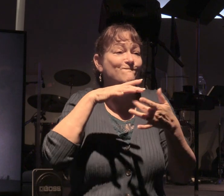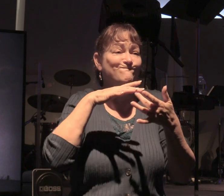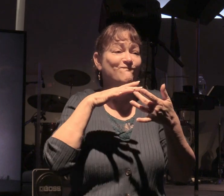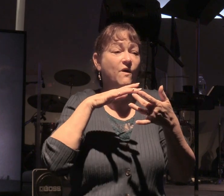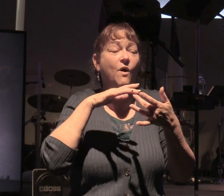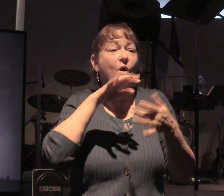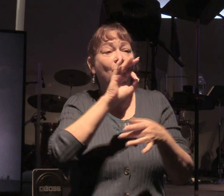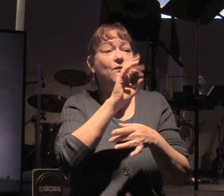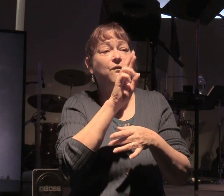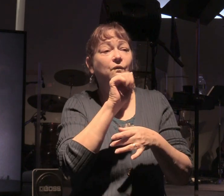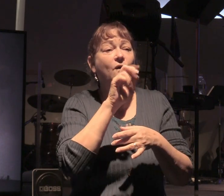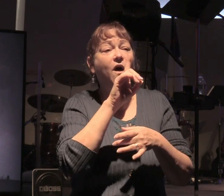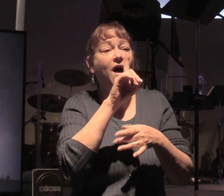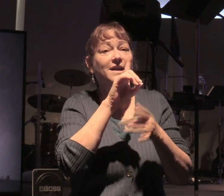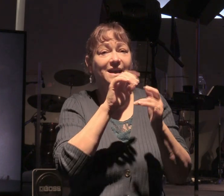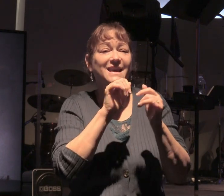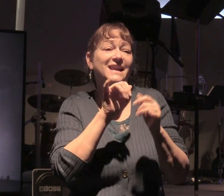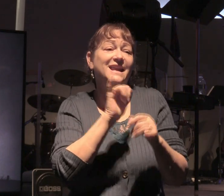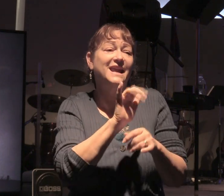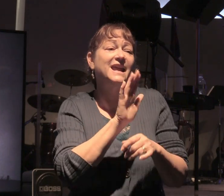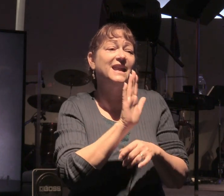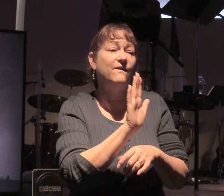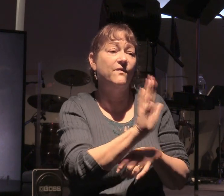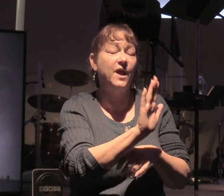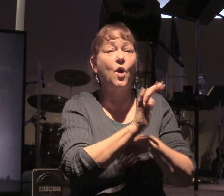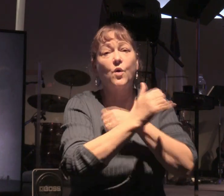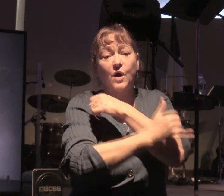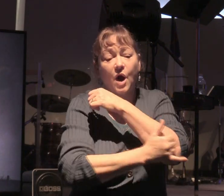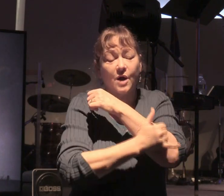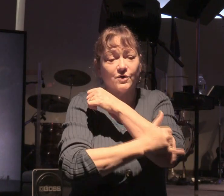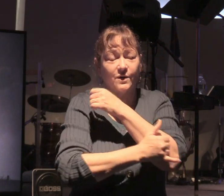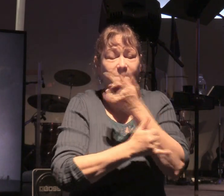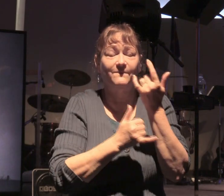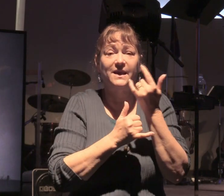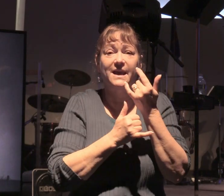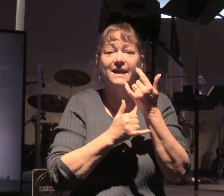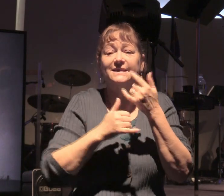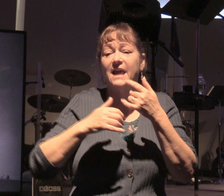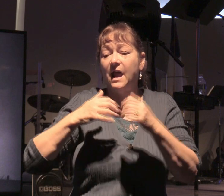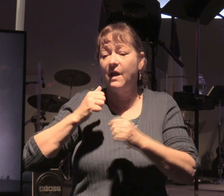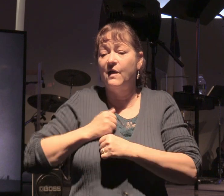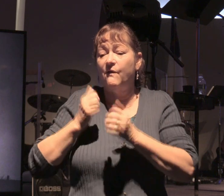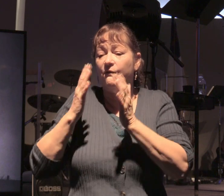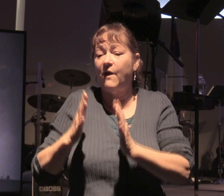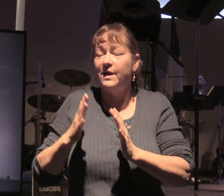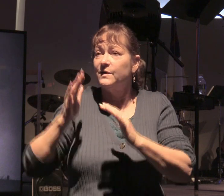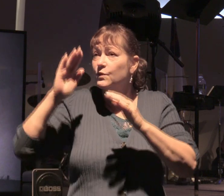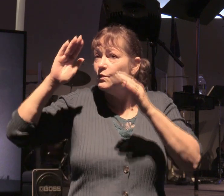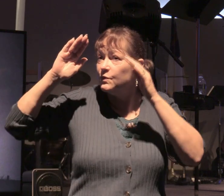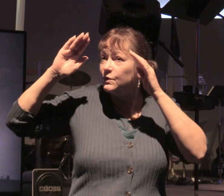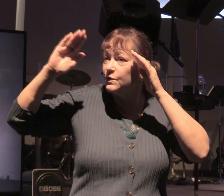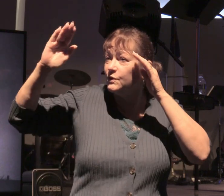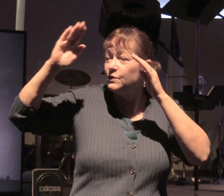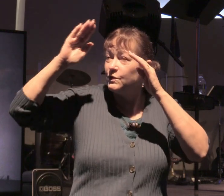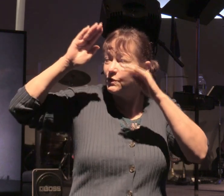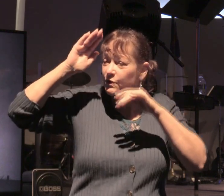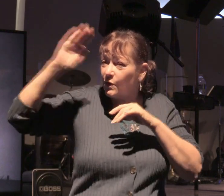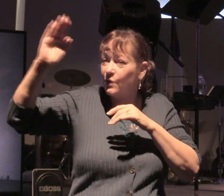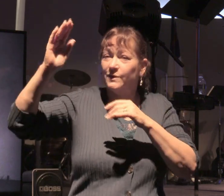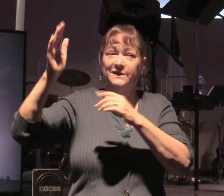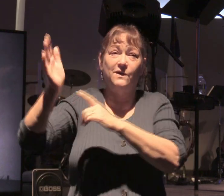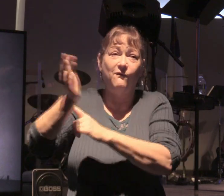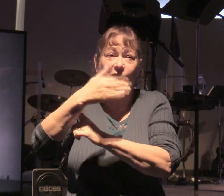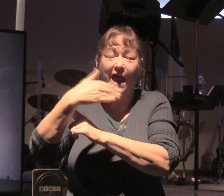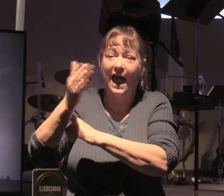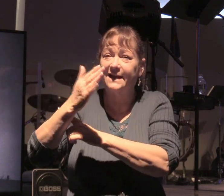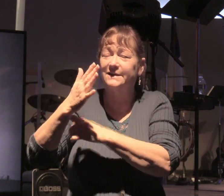her own country. It's the veteran who salutes the flag, who serves under the flag, who gave his